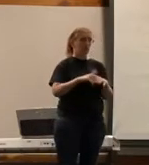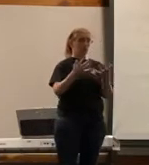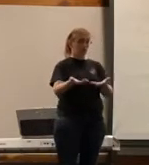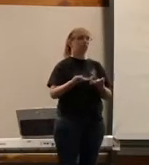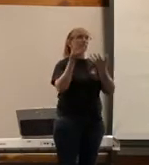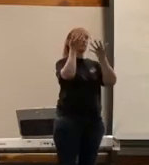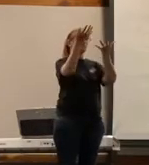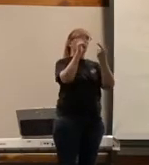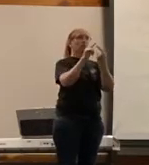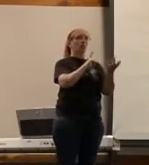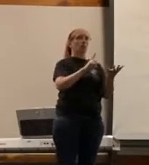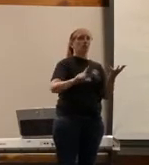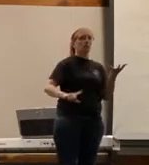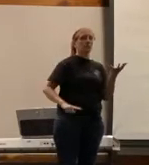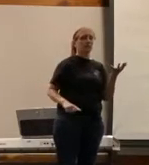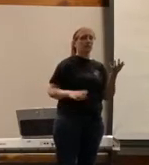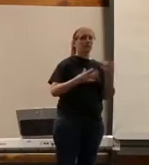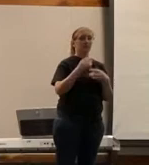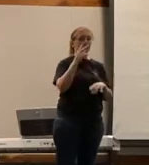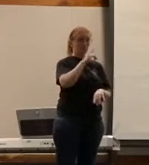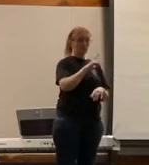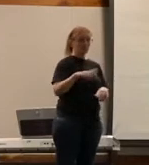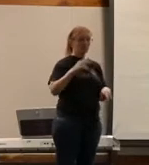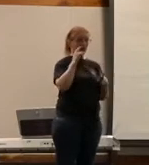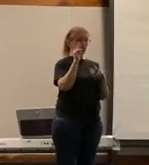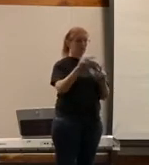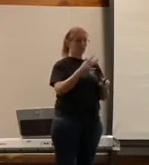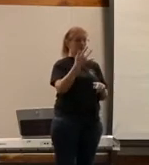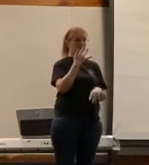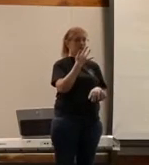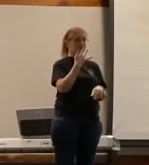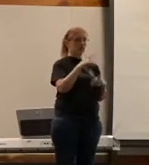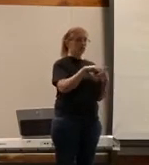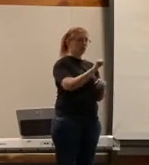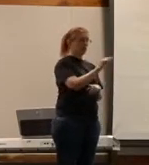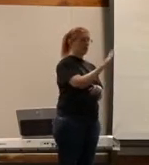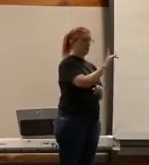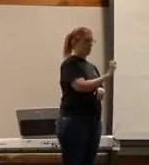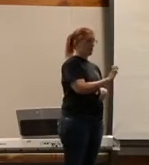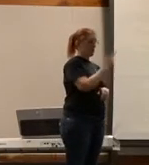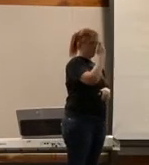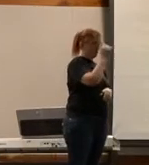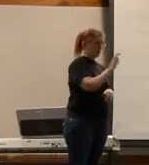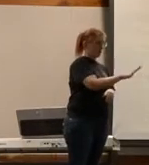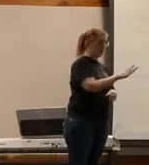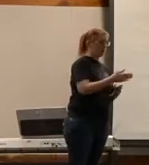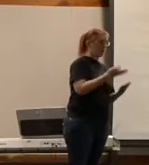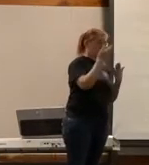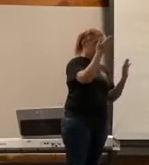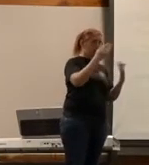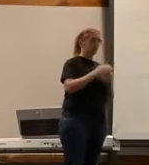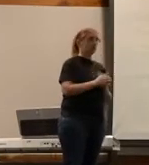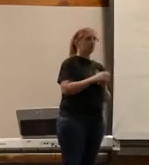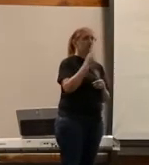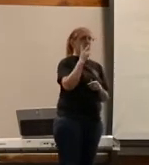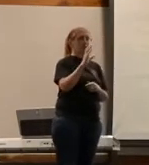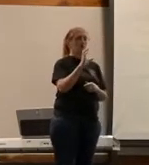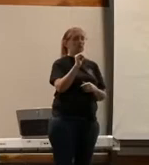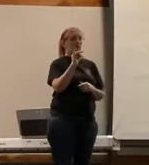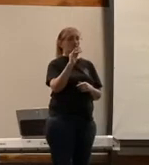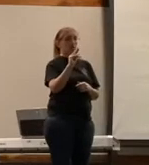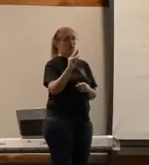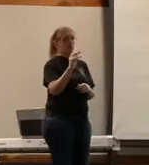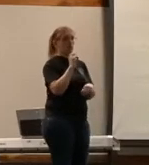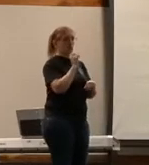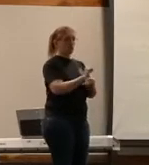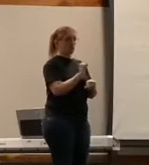Lord. And the Lord looked on favor on Abel's because of his offering. You see, Cain worked